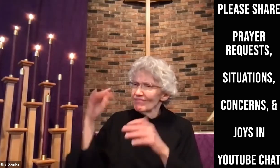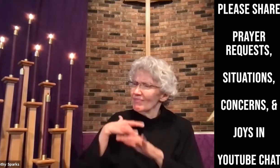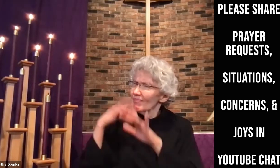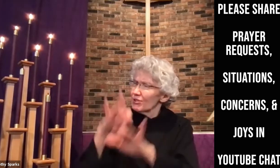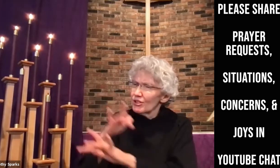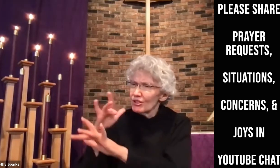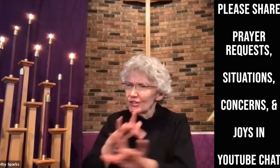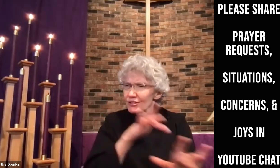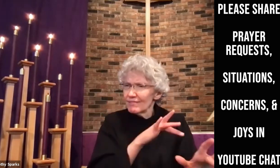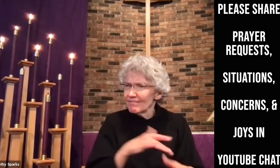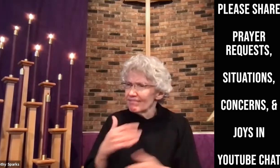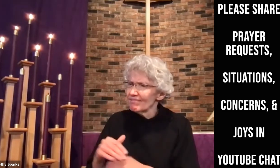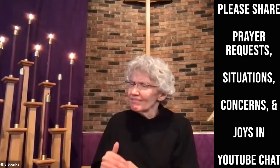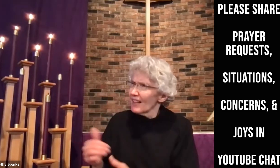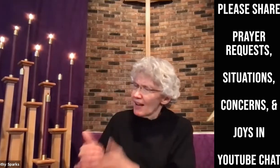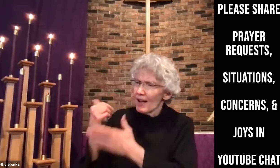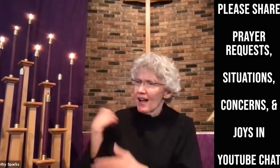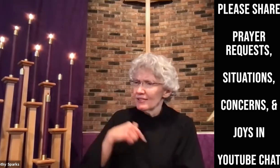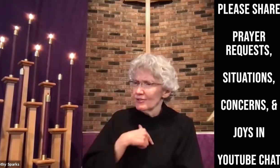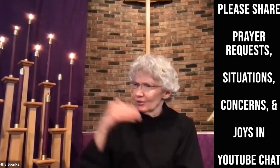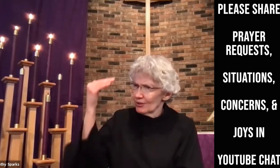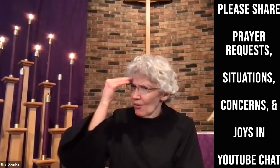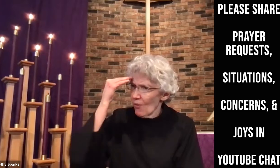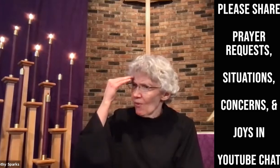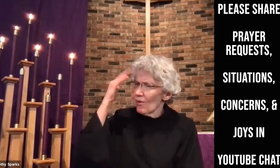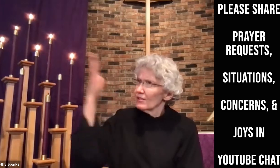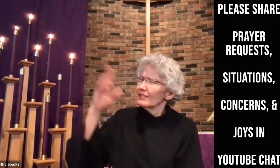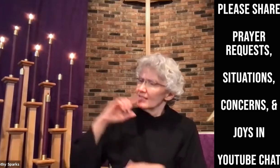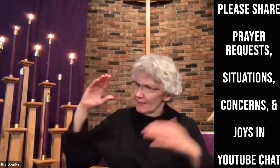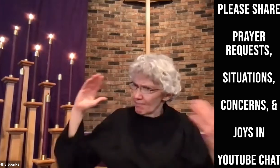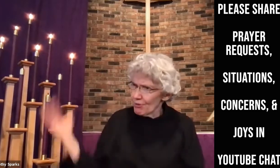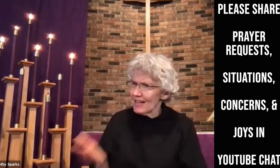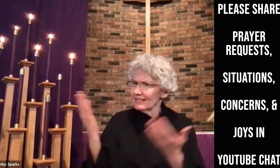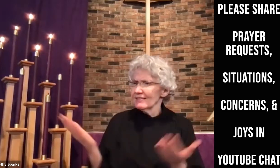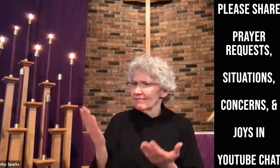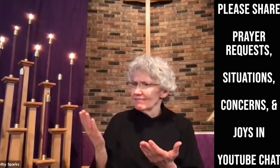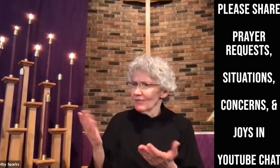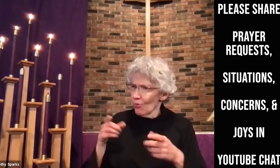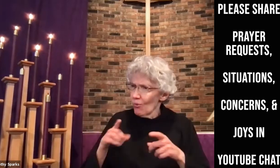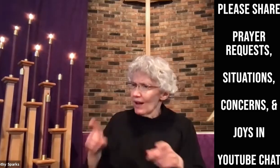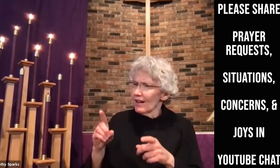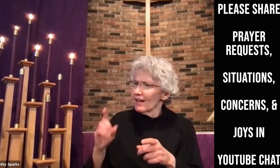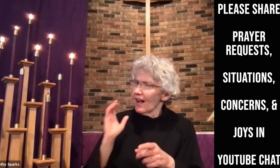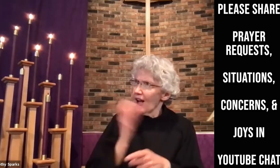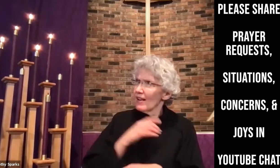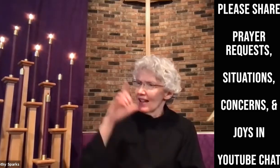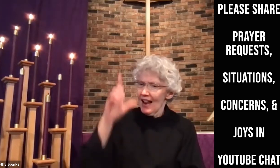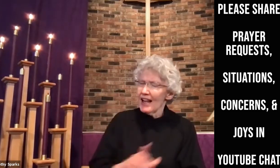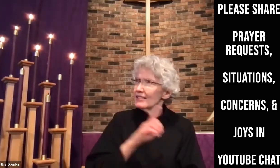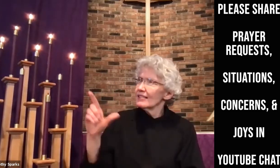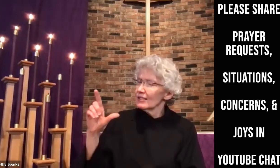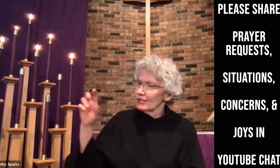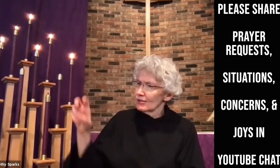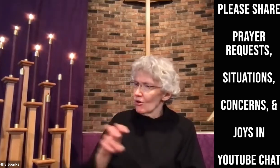Let us pray for all people of God and their needs. Merciful God, help us know your presence during our Lent